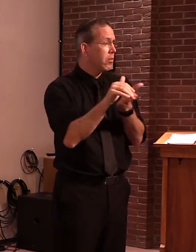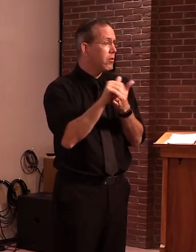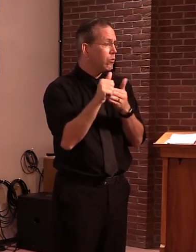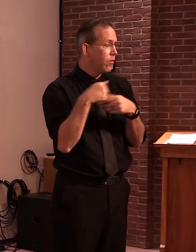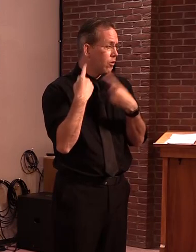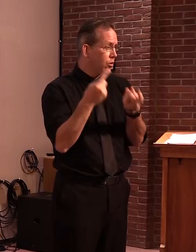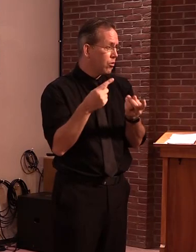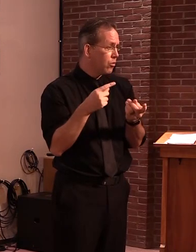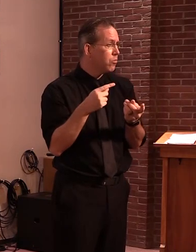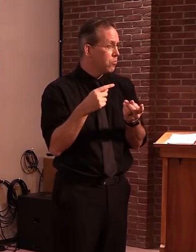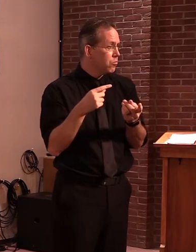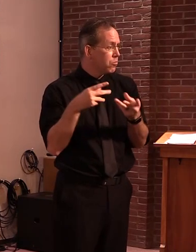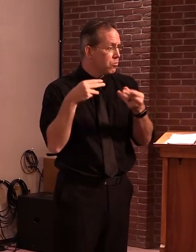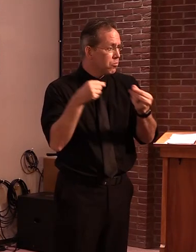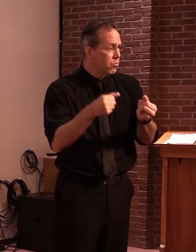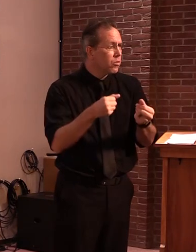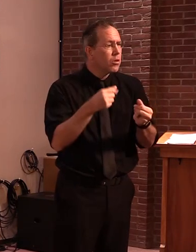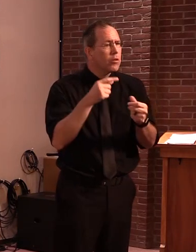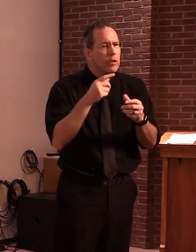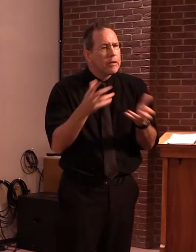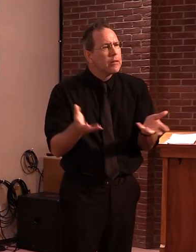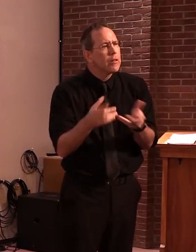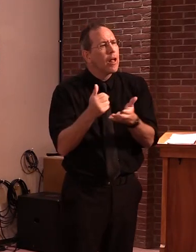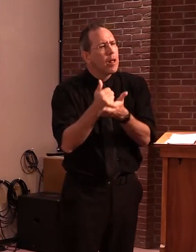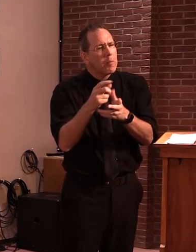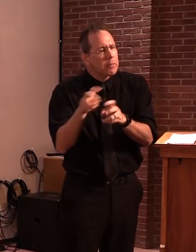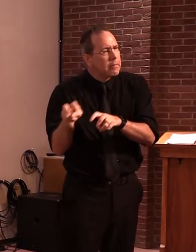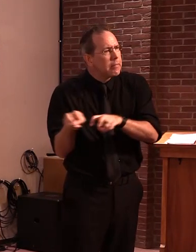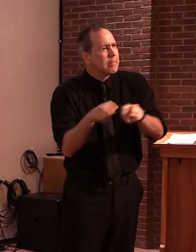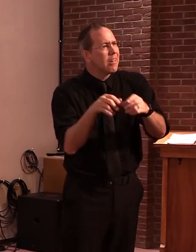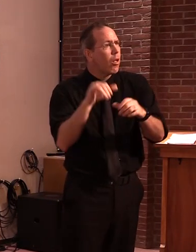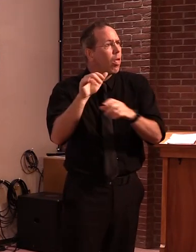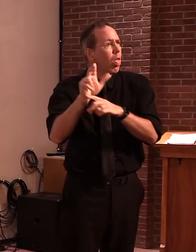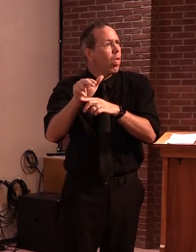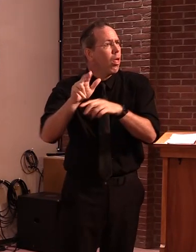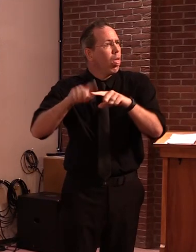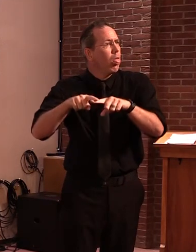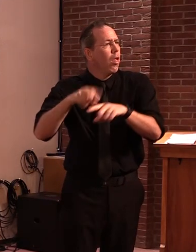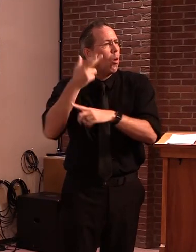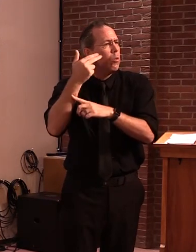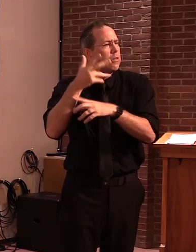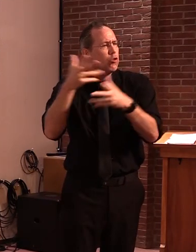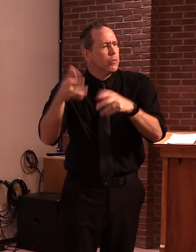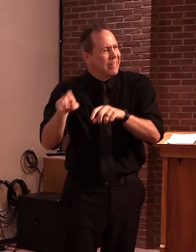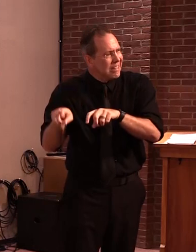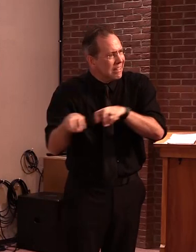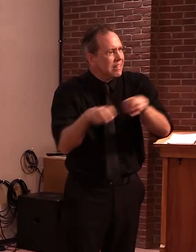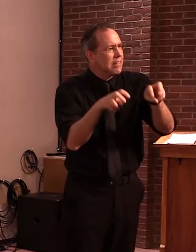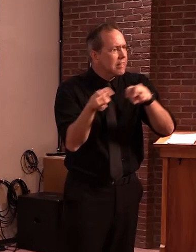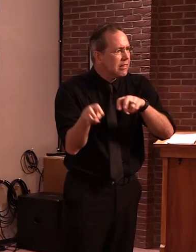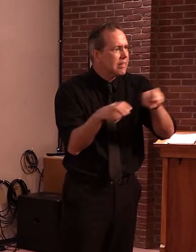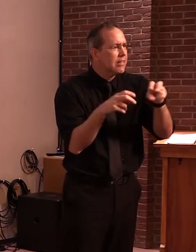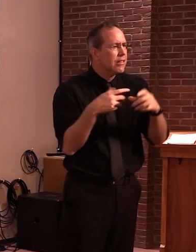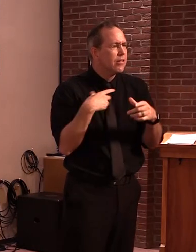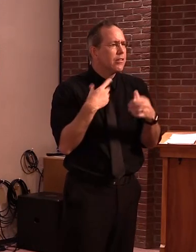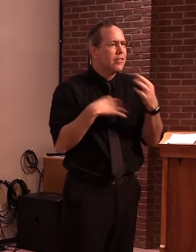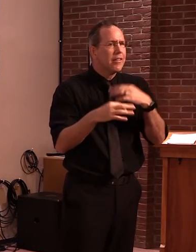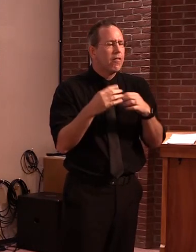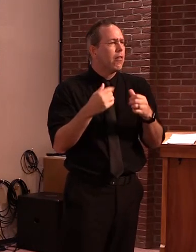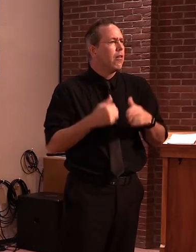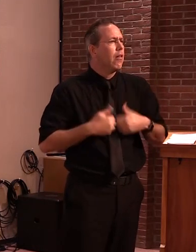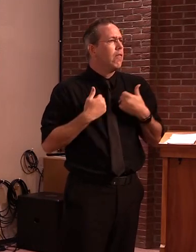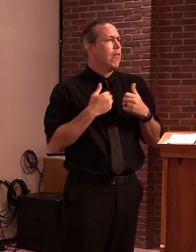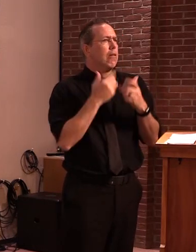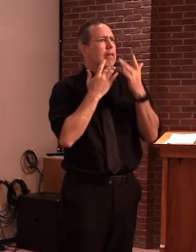longer-term care, longer-term housing instead of the current